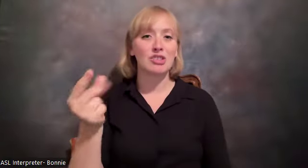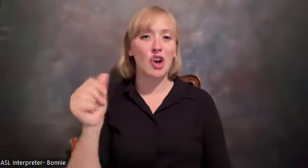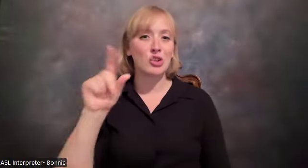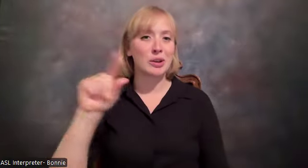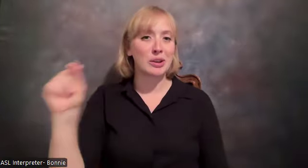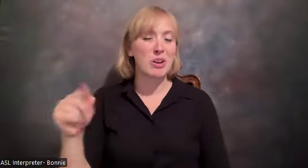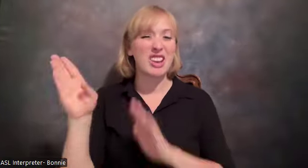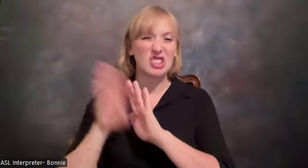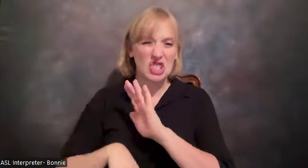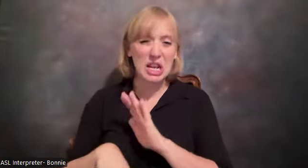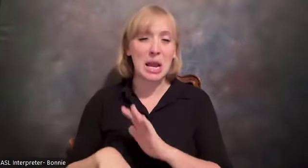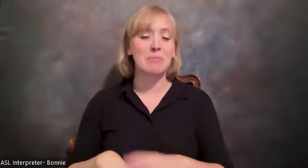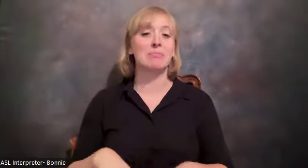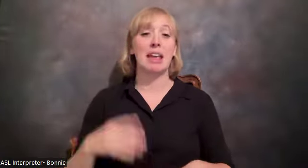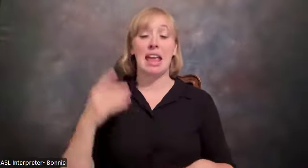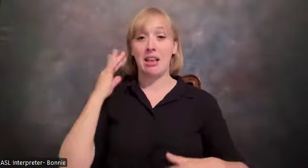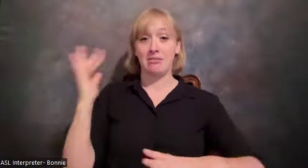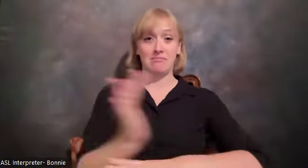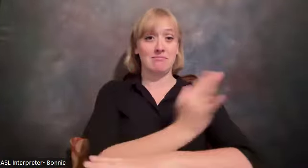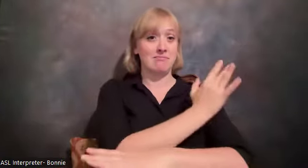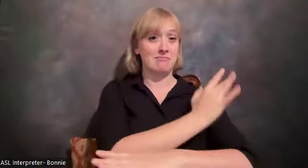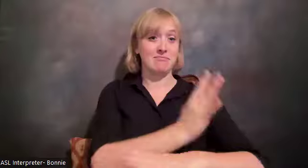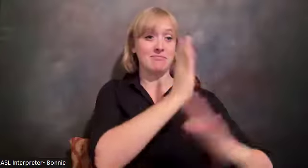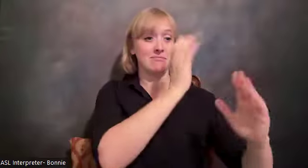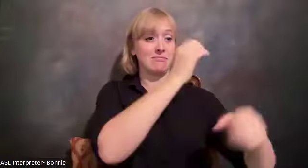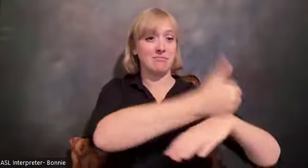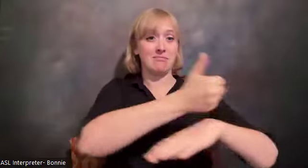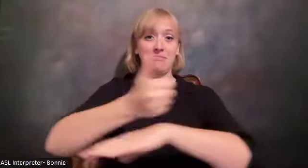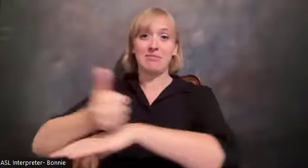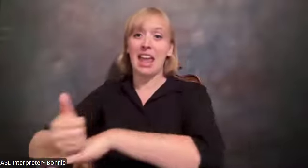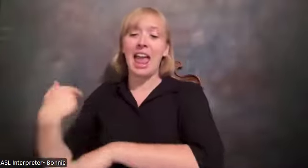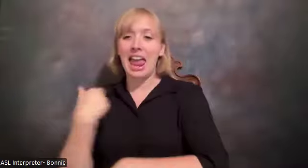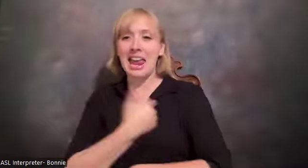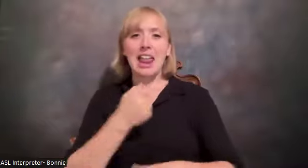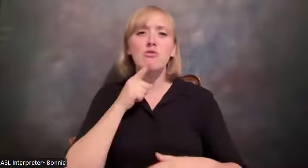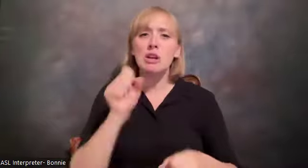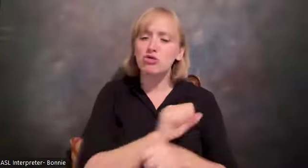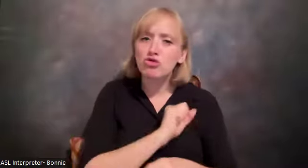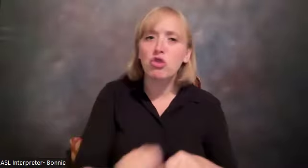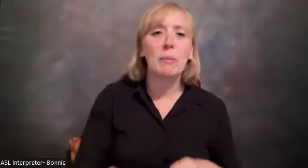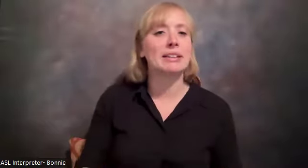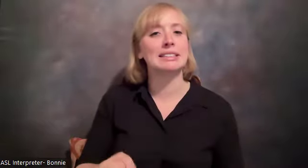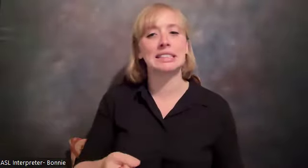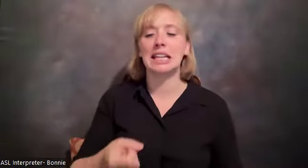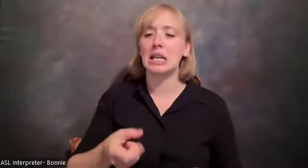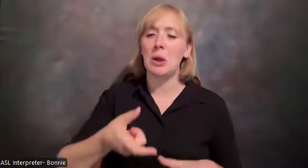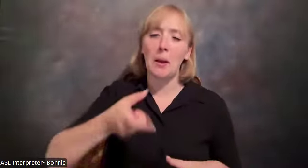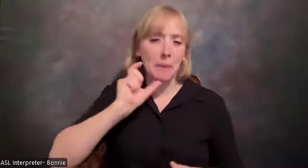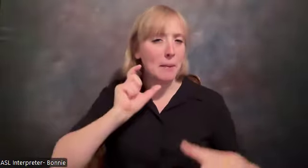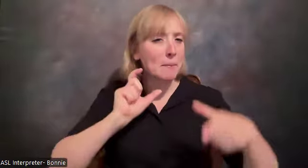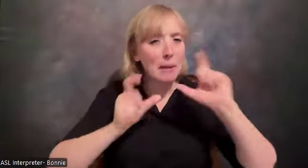in between. And if we all took a good 4 or 5 stiff drinks, real drinks, no umbrellas in there,